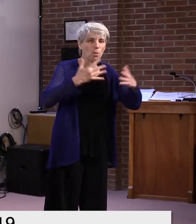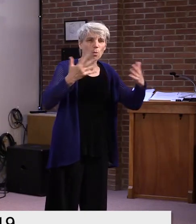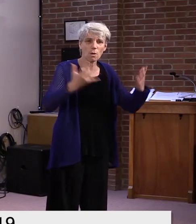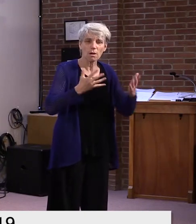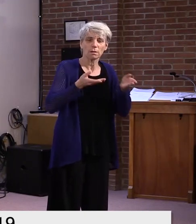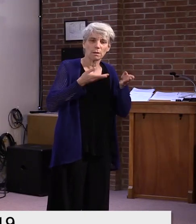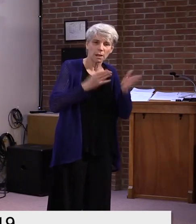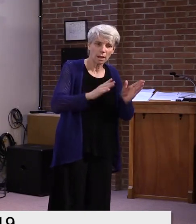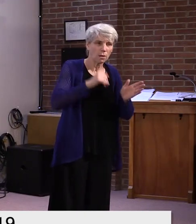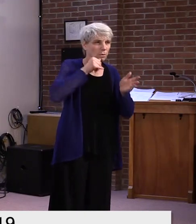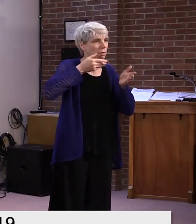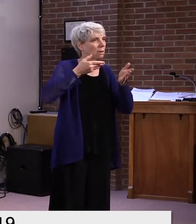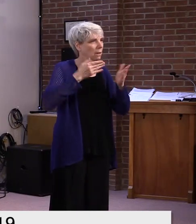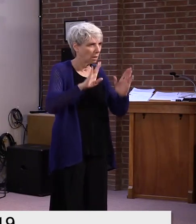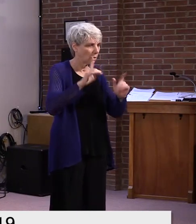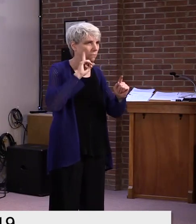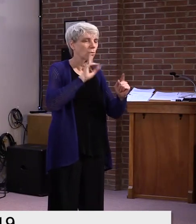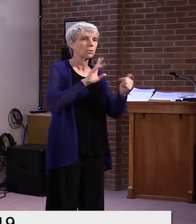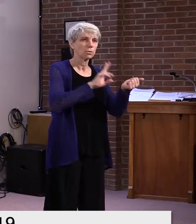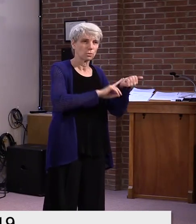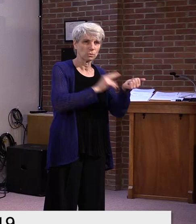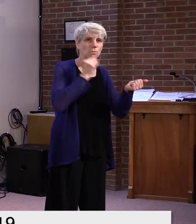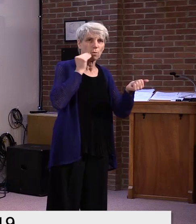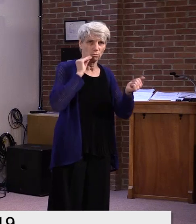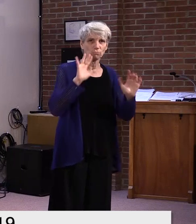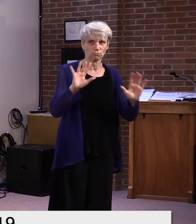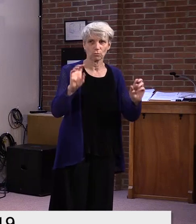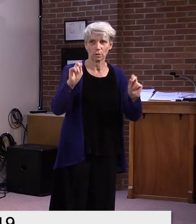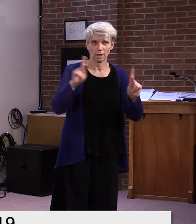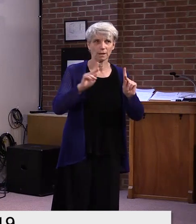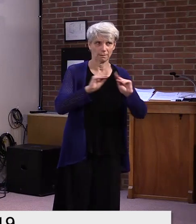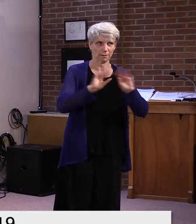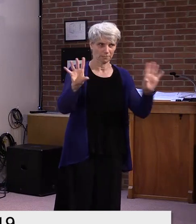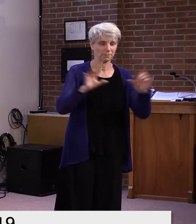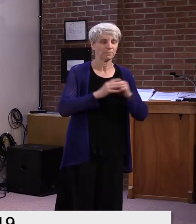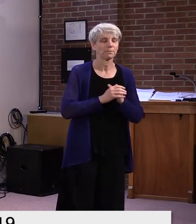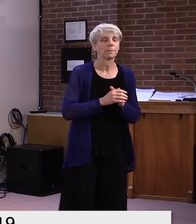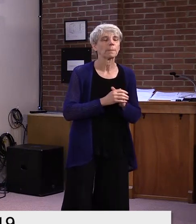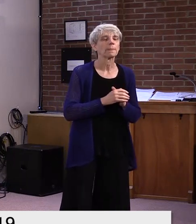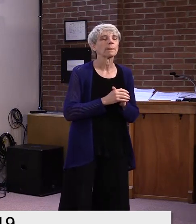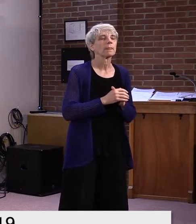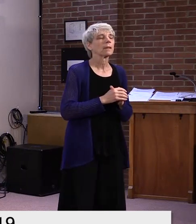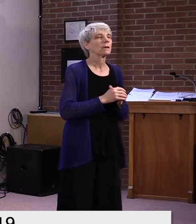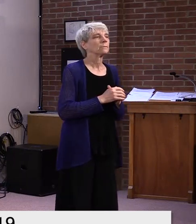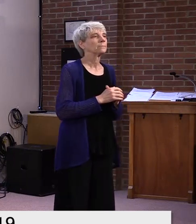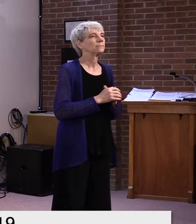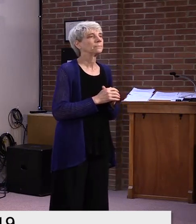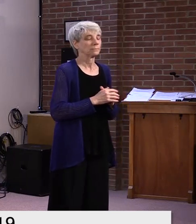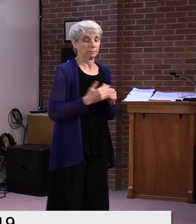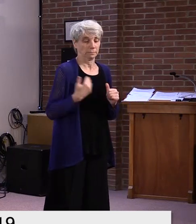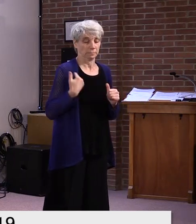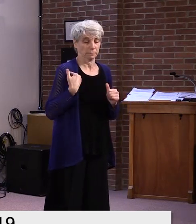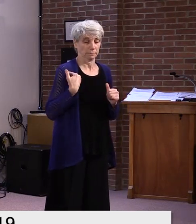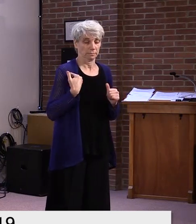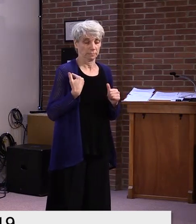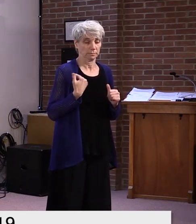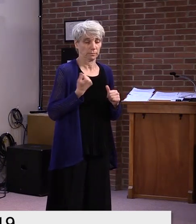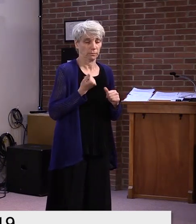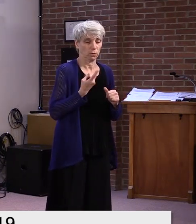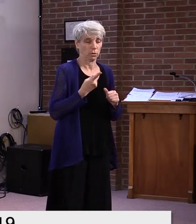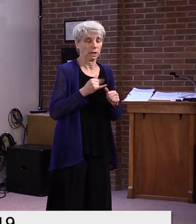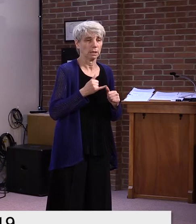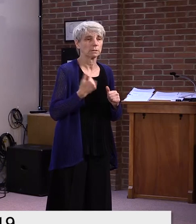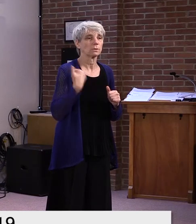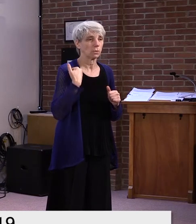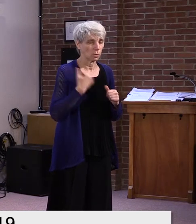with visitation at long-term facilities. As I mentioned at the last press conference, we have set